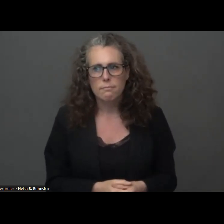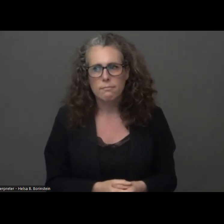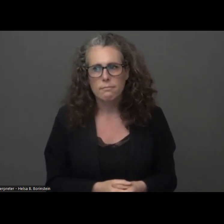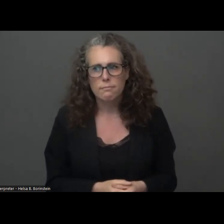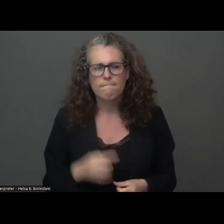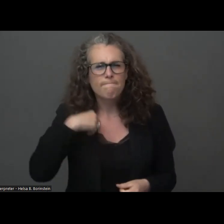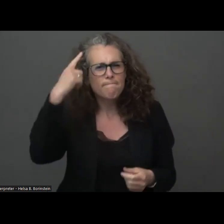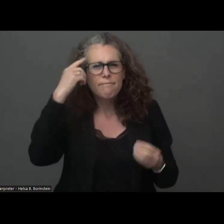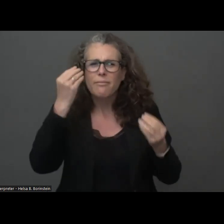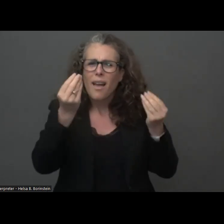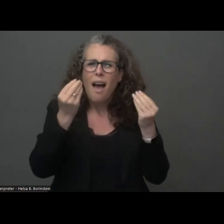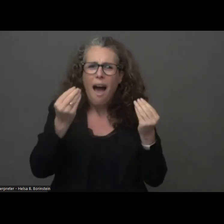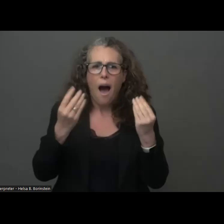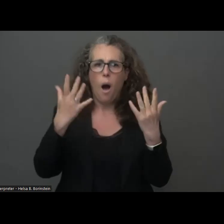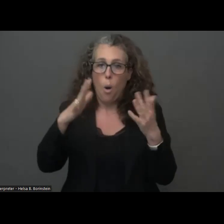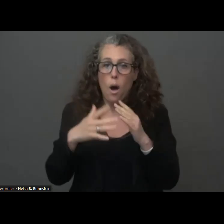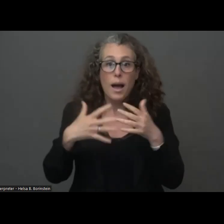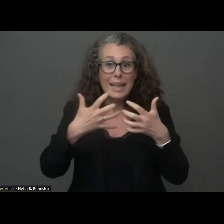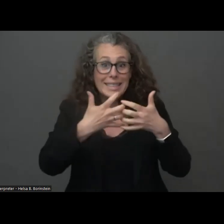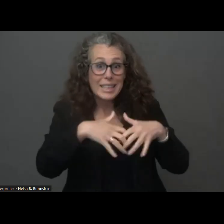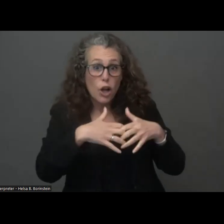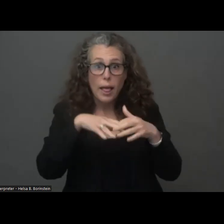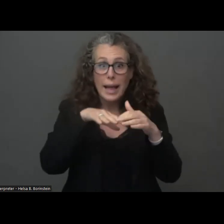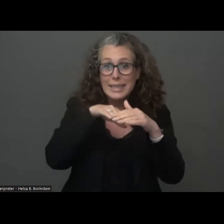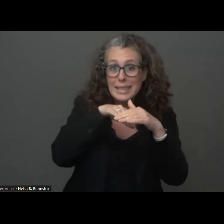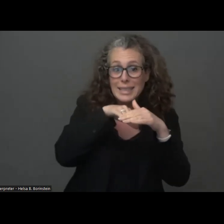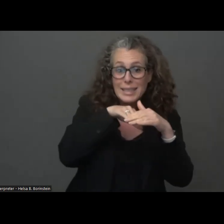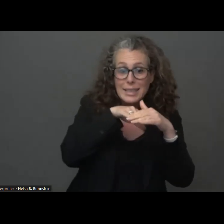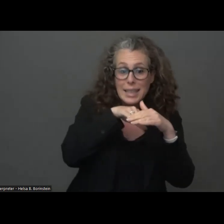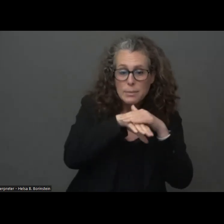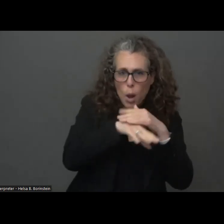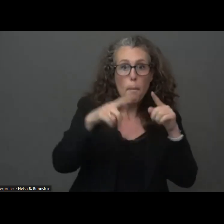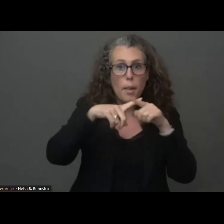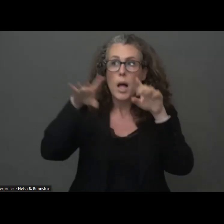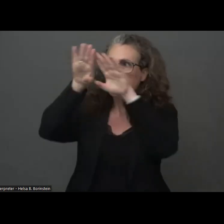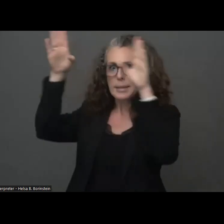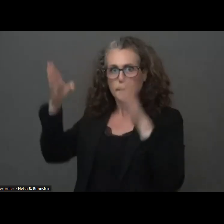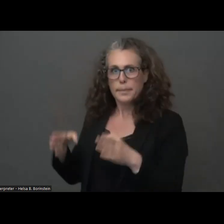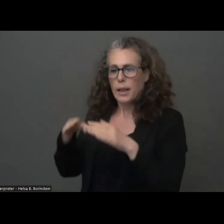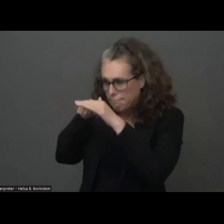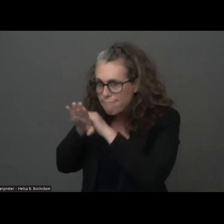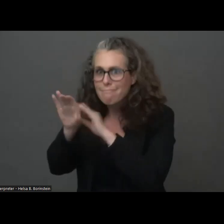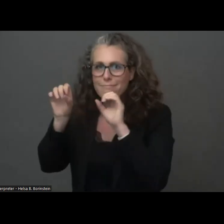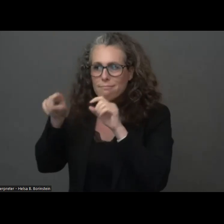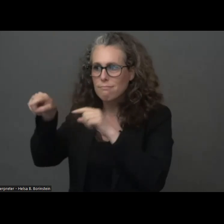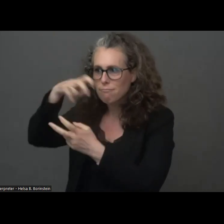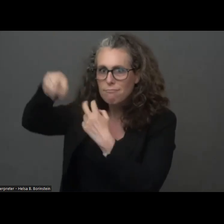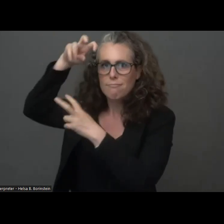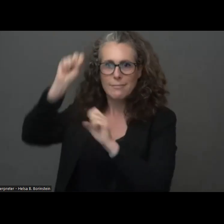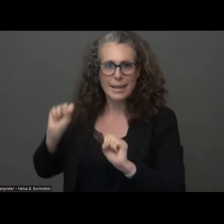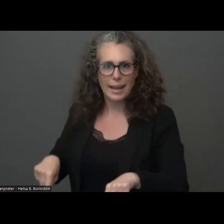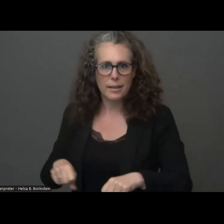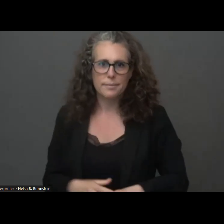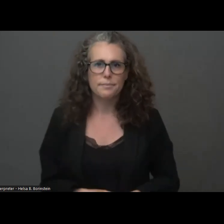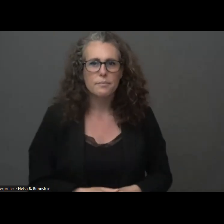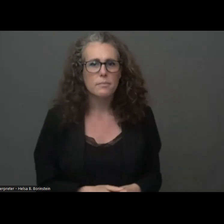of accessibility of technology and of the built environment that is fundamental if we're going to get this right. And of